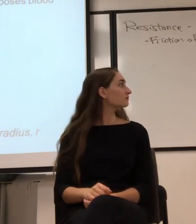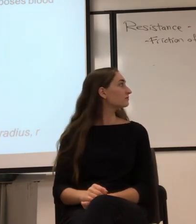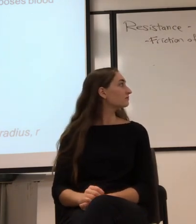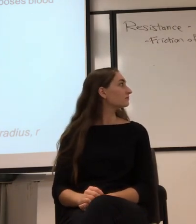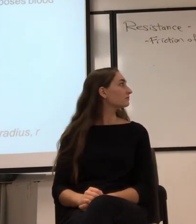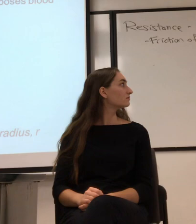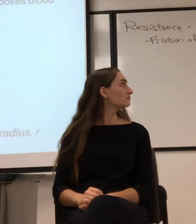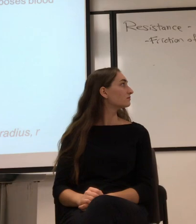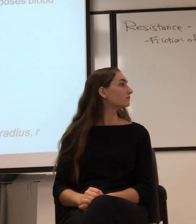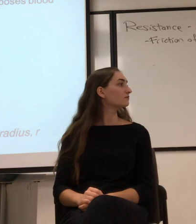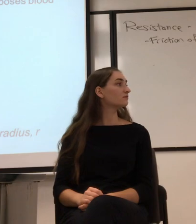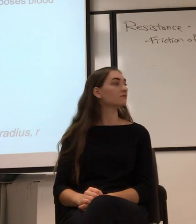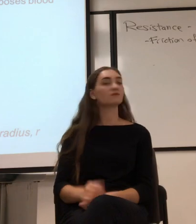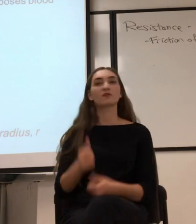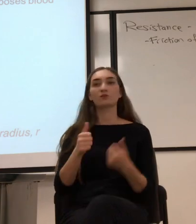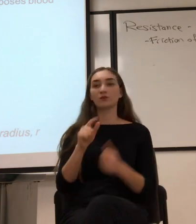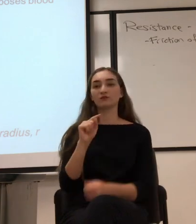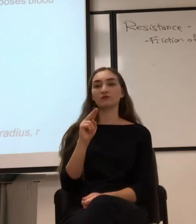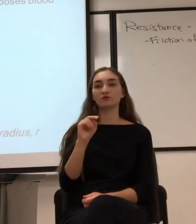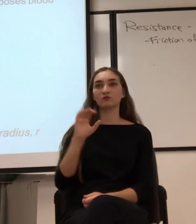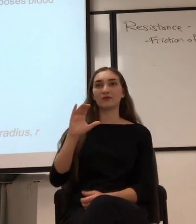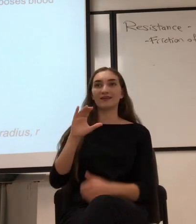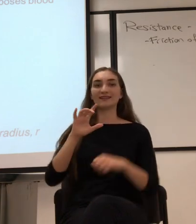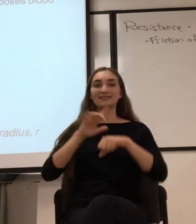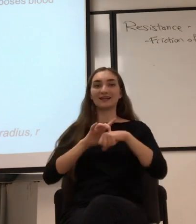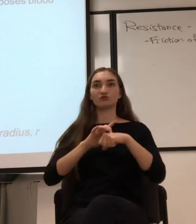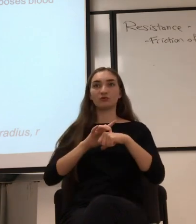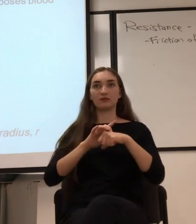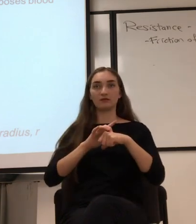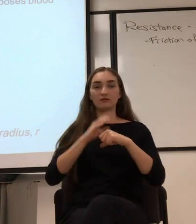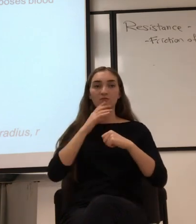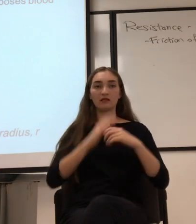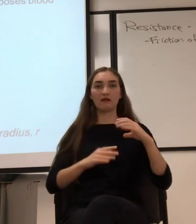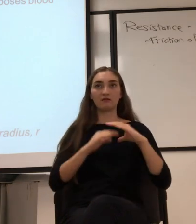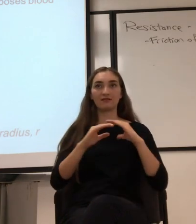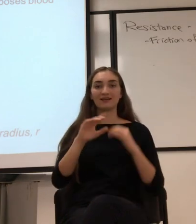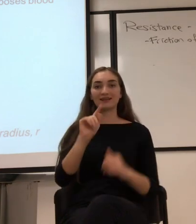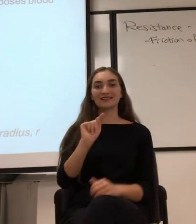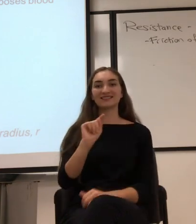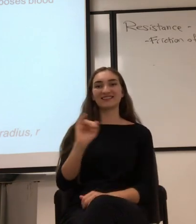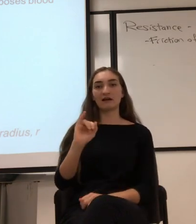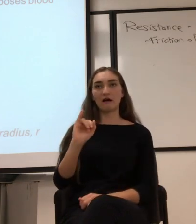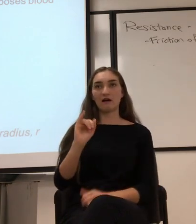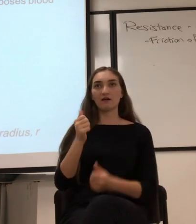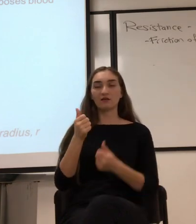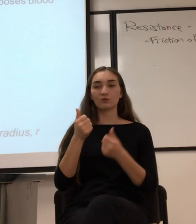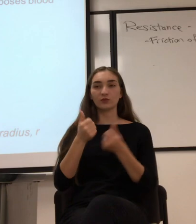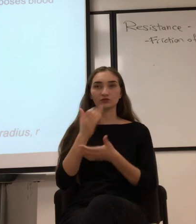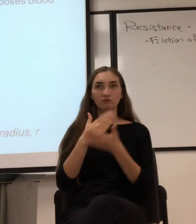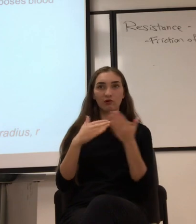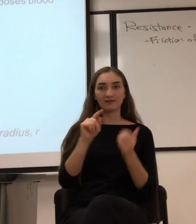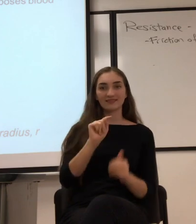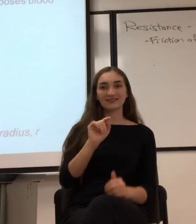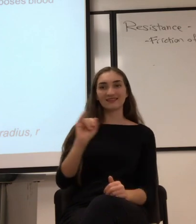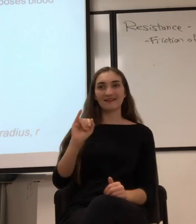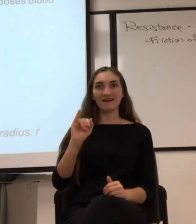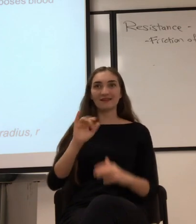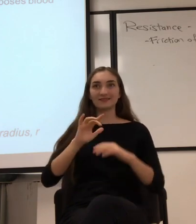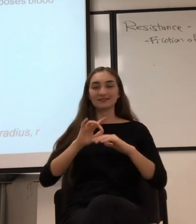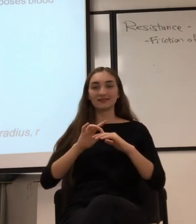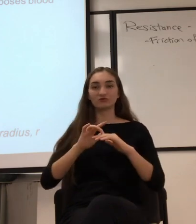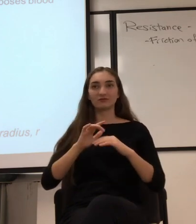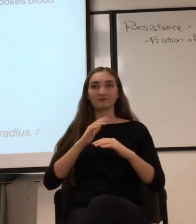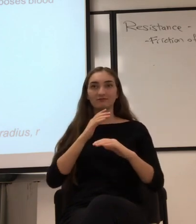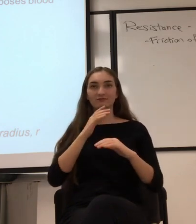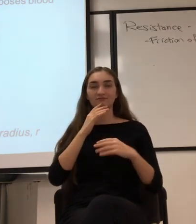which tunic is touching the blood? TI. And what part of TI is actually touching the blood? The endothelium, right? So that's